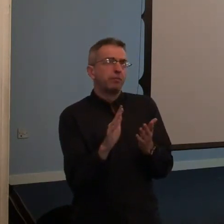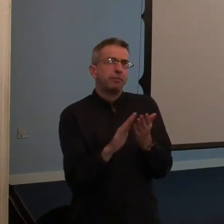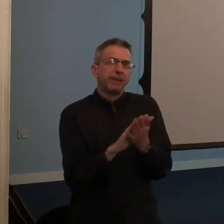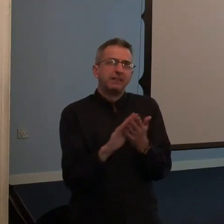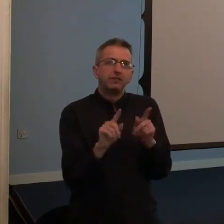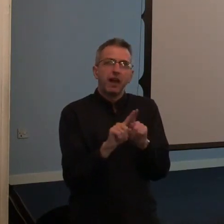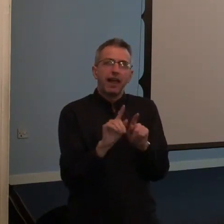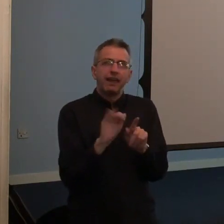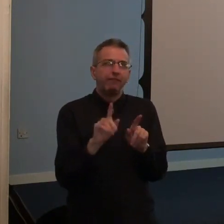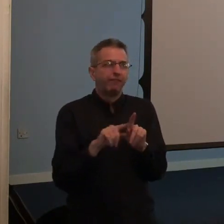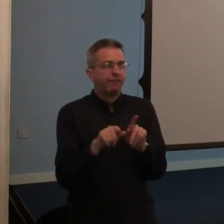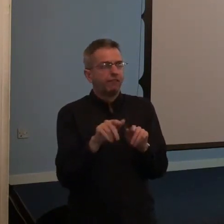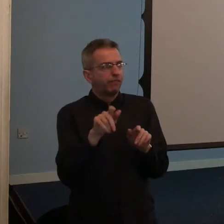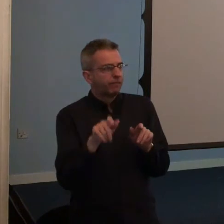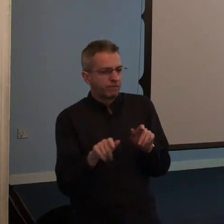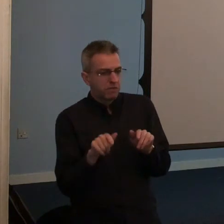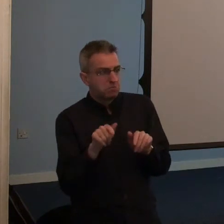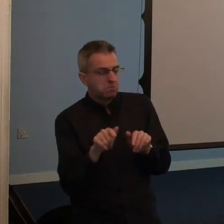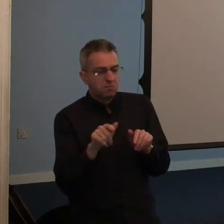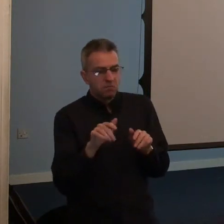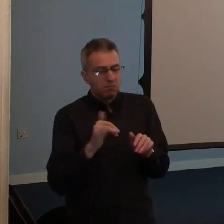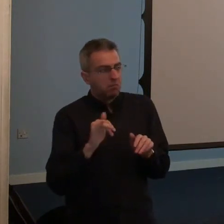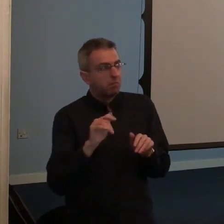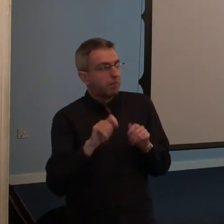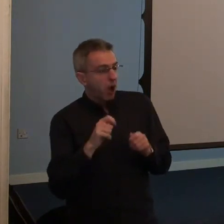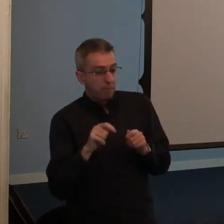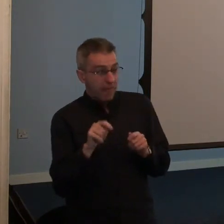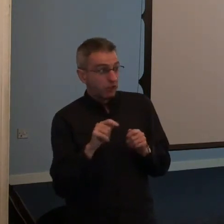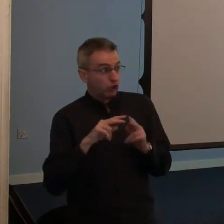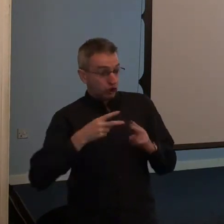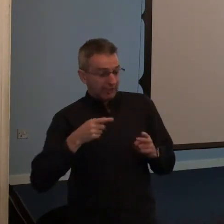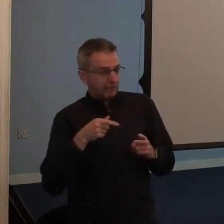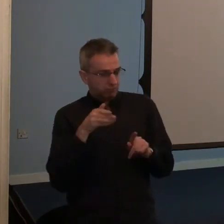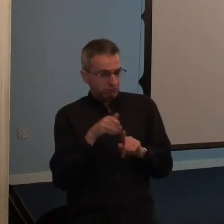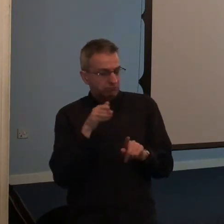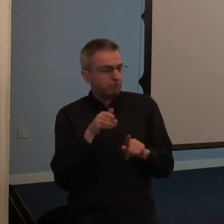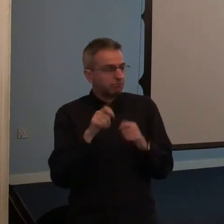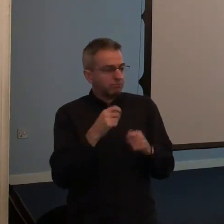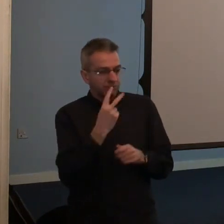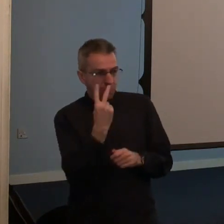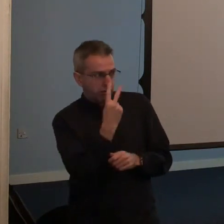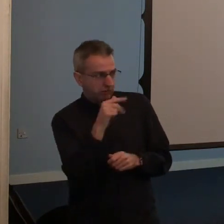make adjustments to it, to that gene. So it could be perhaps that gene they've